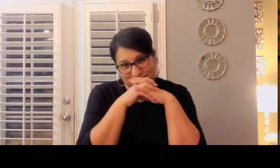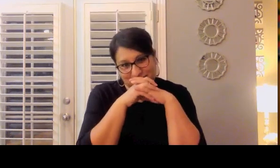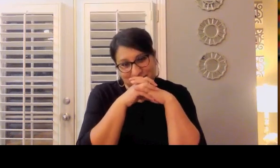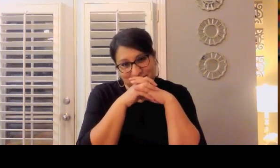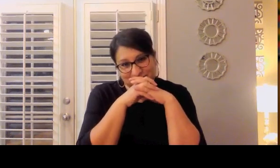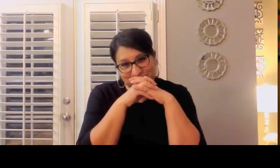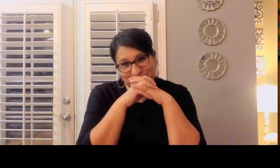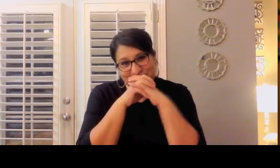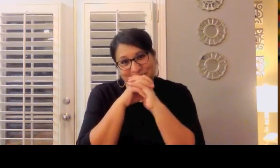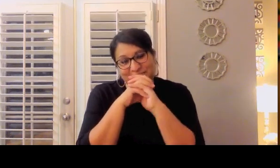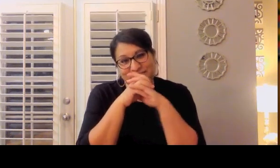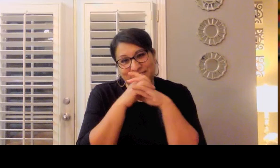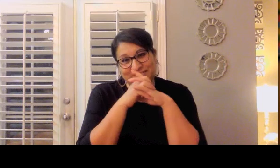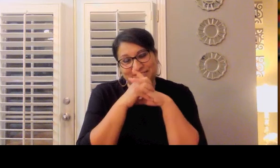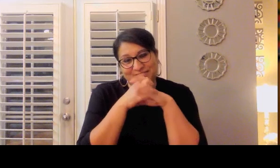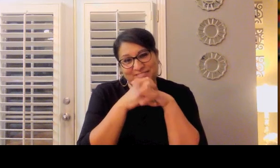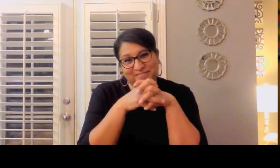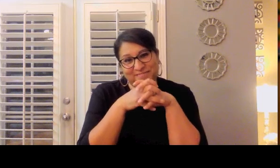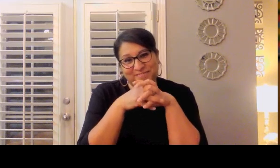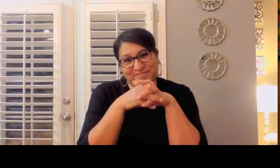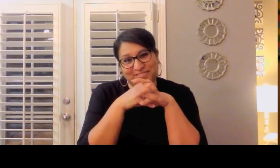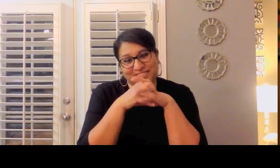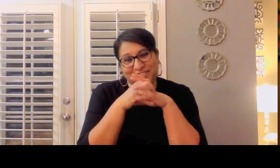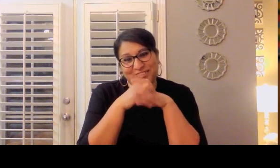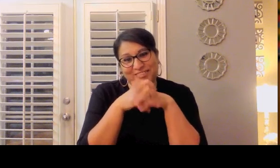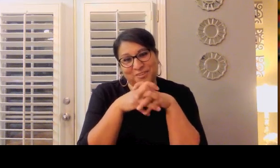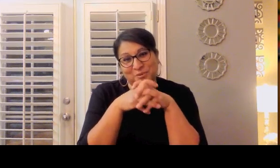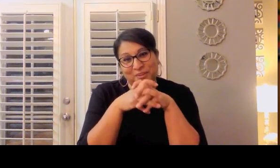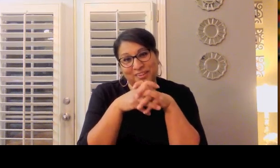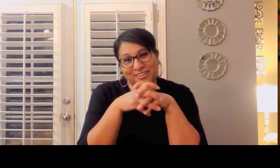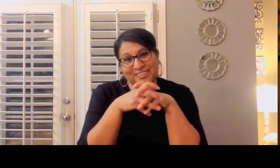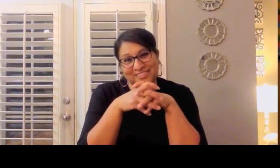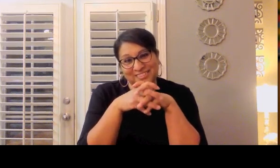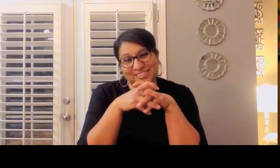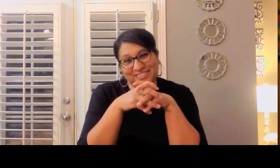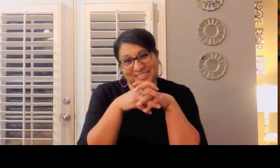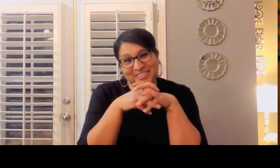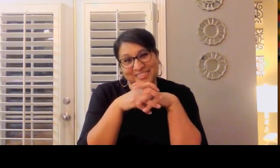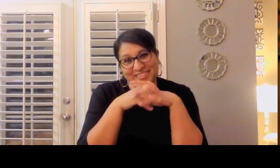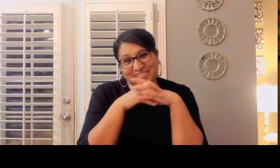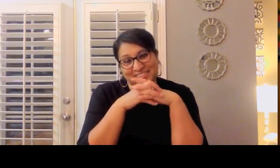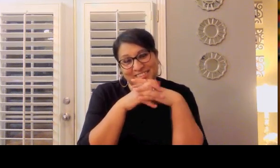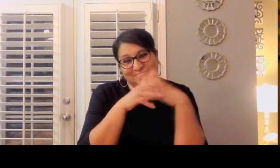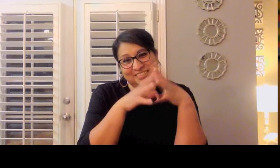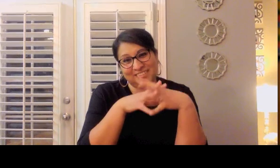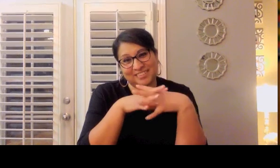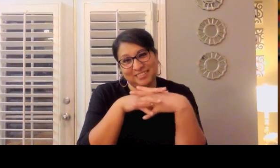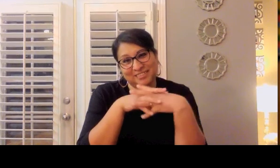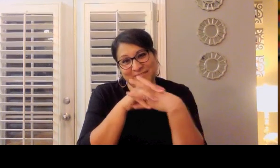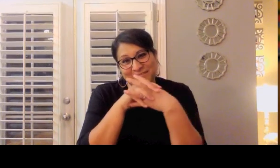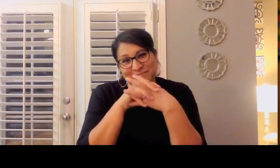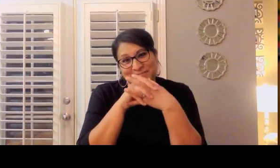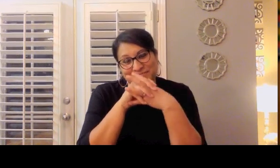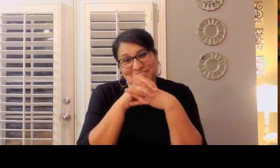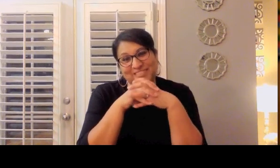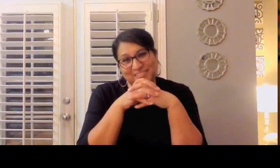include all your social medias in the description below so people can get a hold of you, check out your cookies, and hopefully they can order something from you